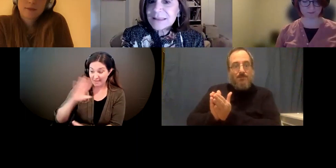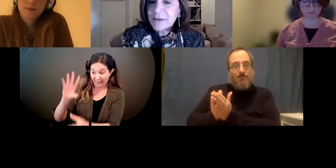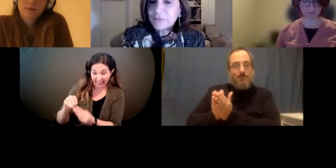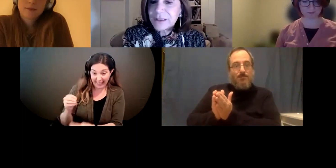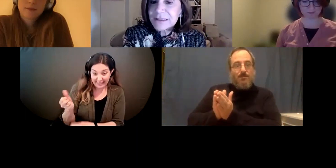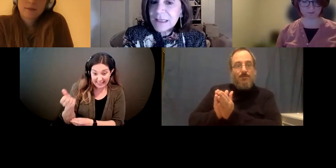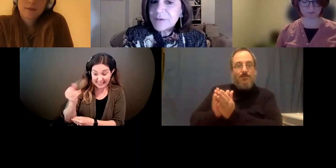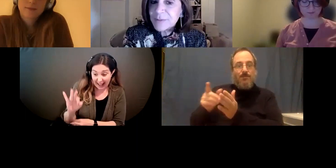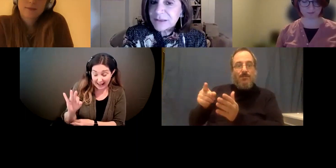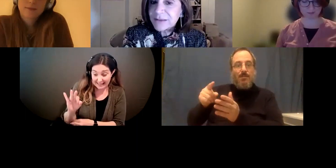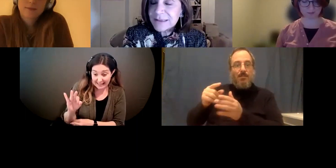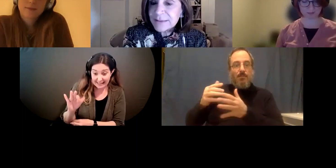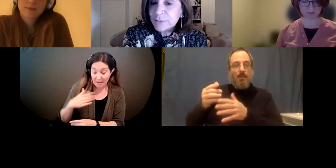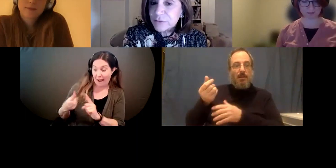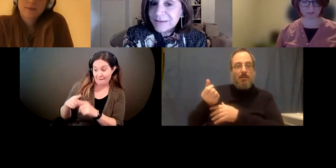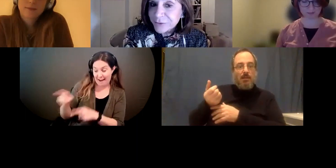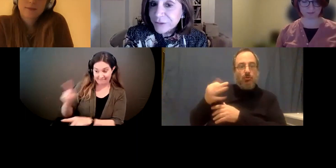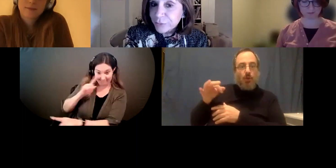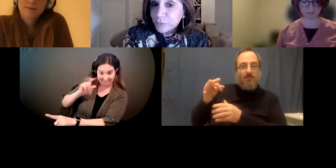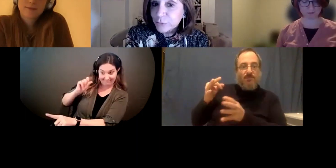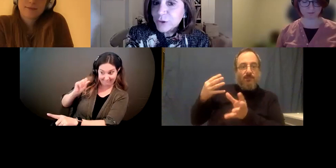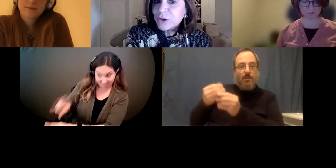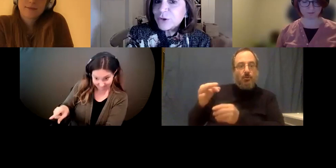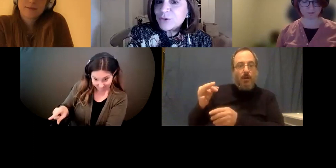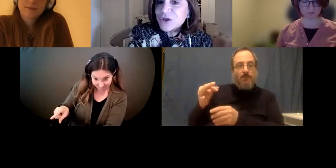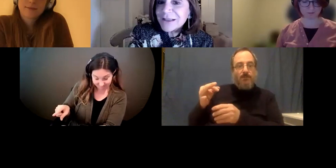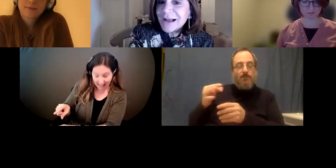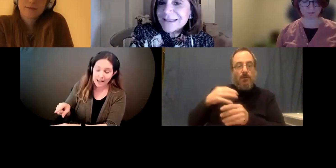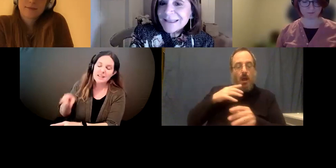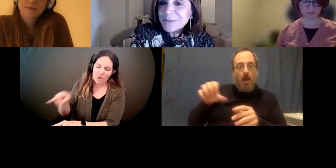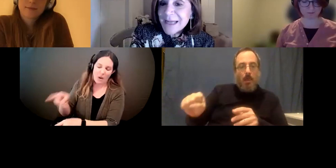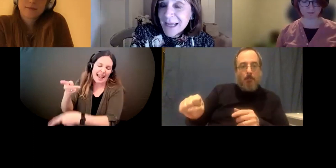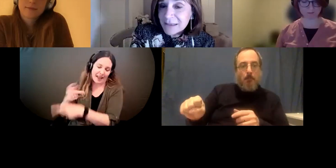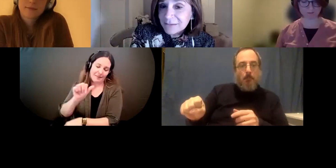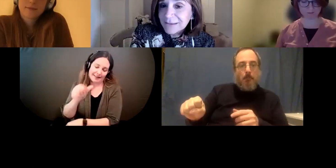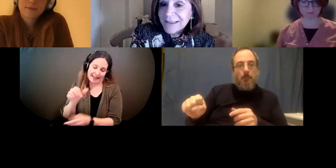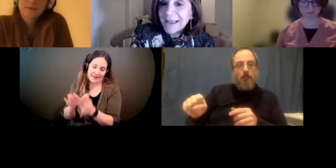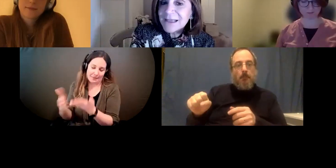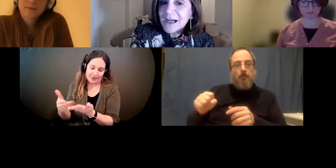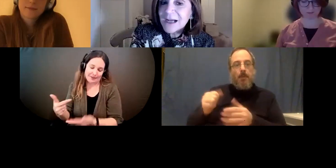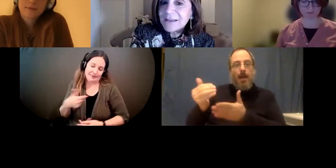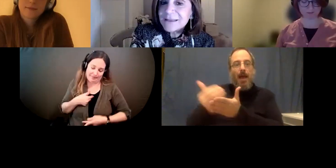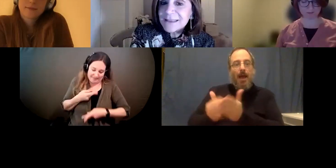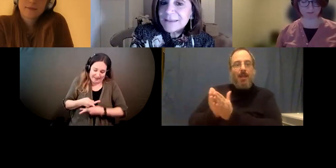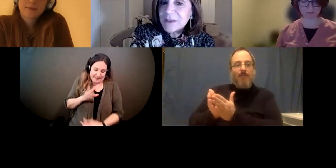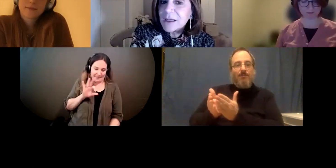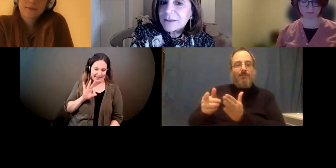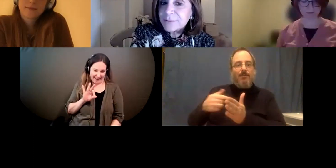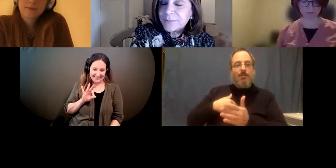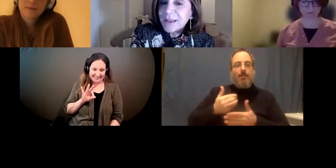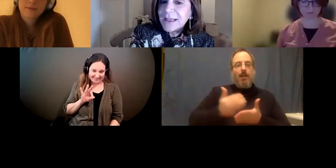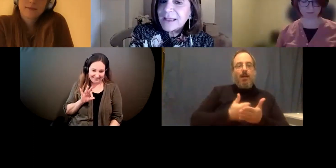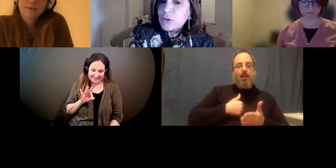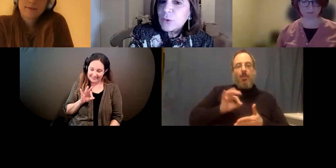the discovery and summoned me to the incinerator room, so she got to keep 10 and I got to keep